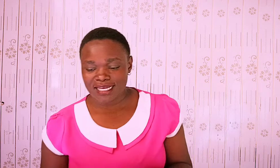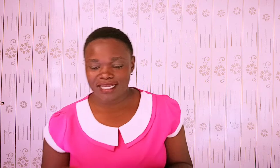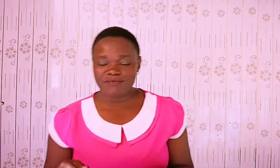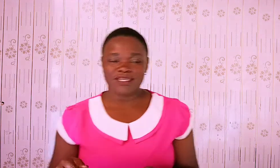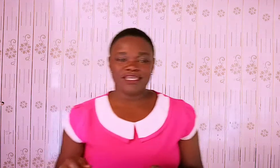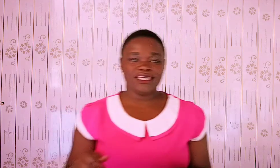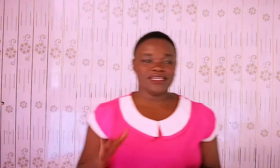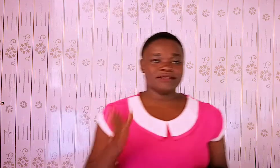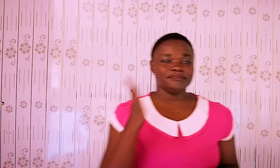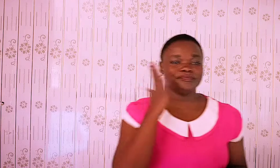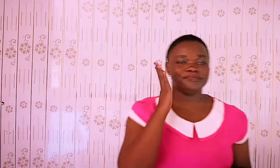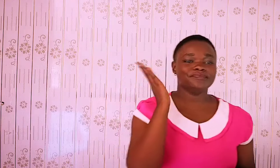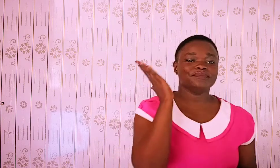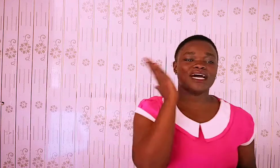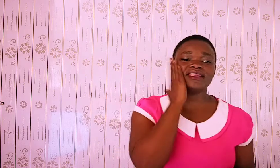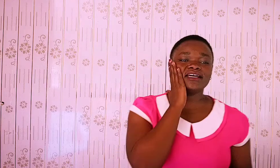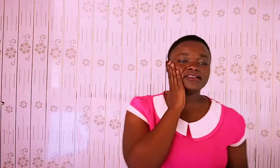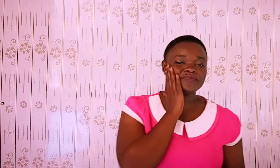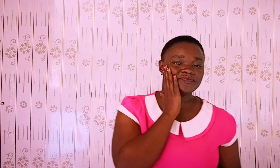Let me, mother.